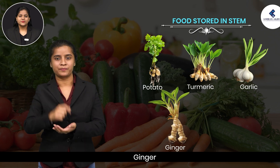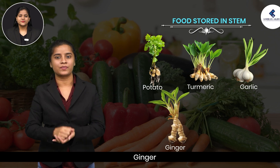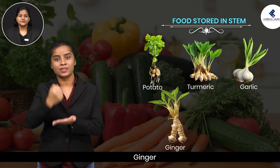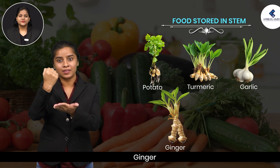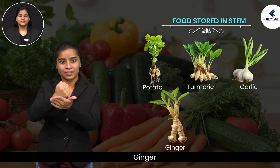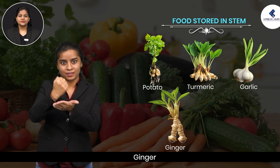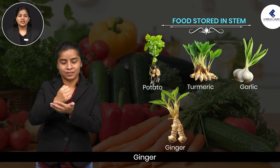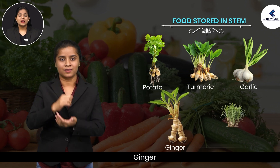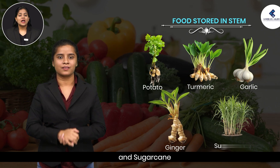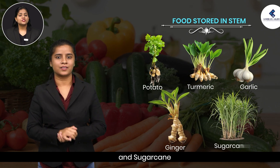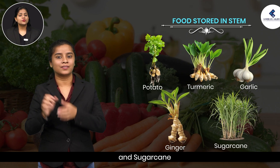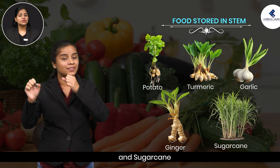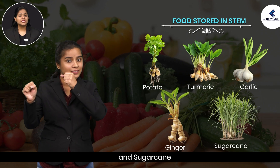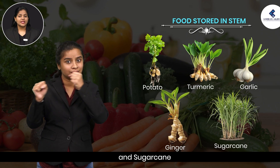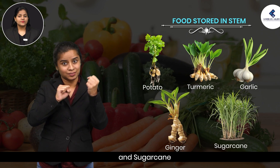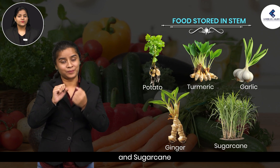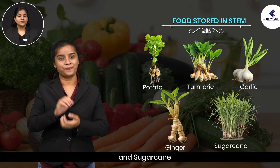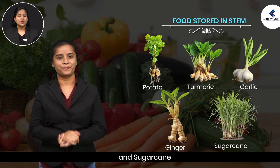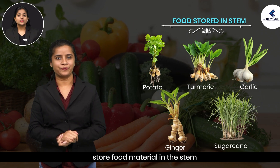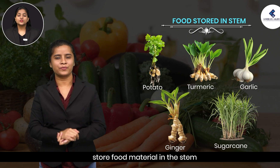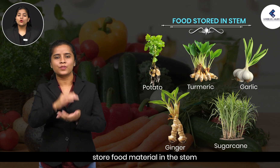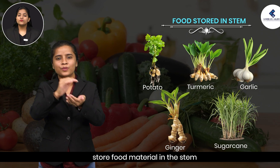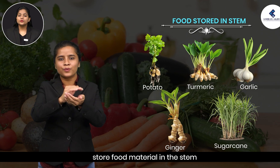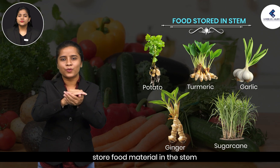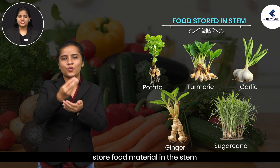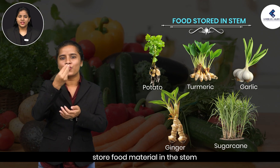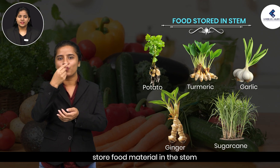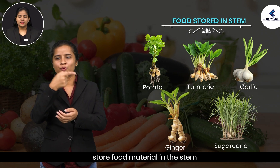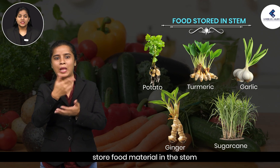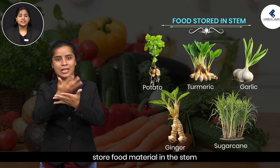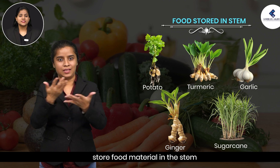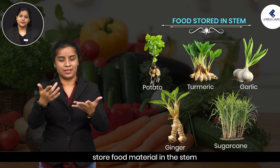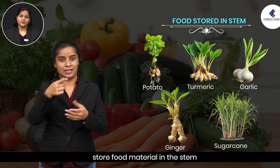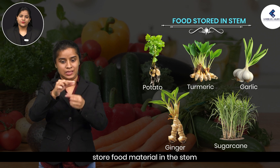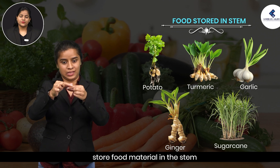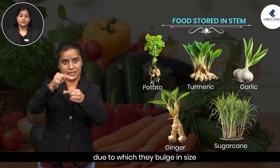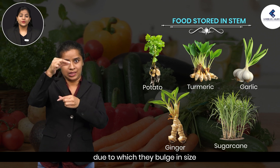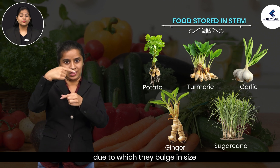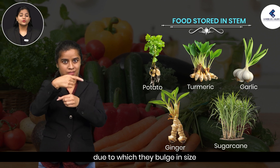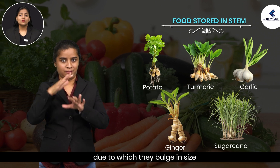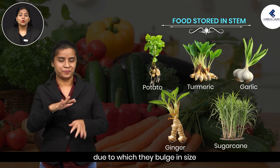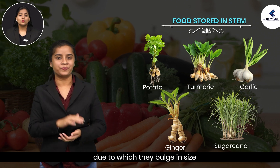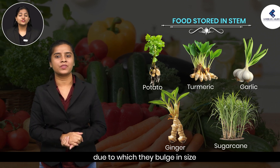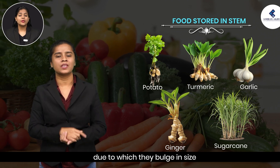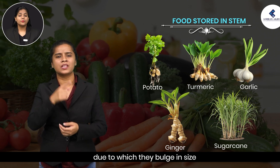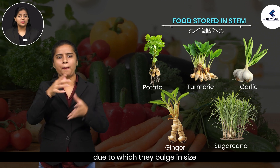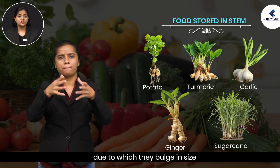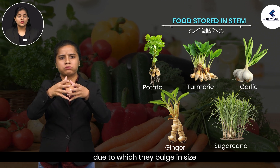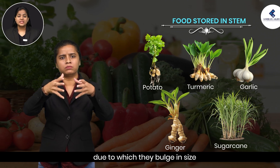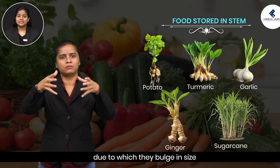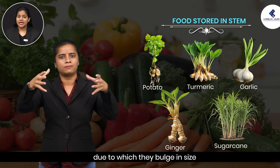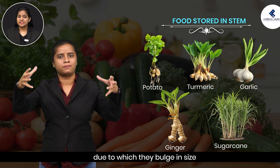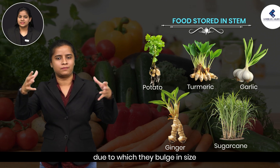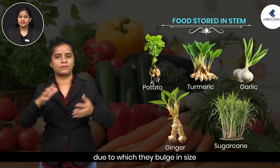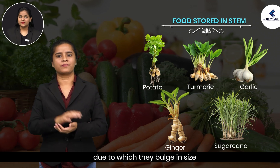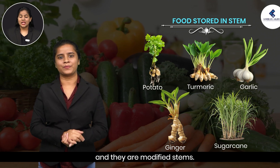ginger, and sugarcane store food material in the stem, due to which they bulge